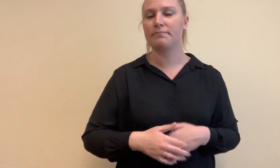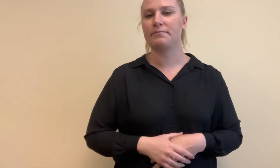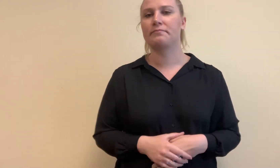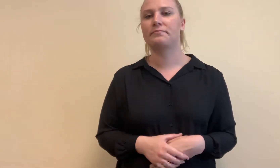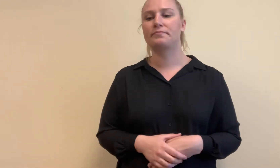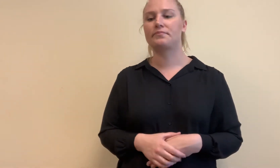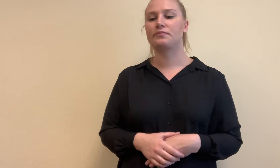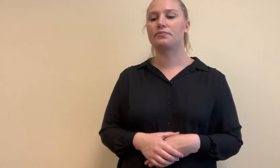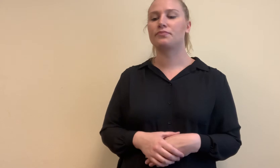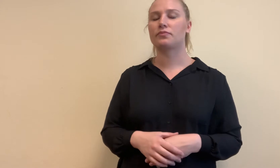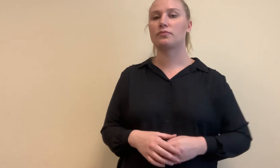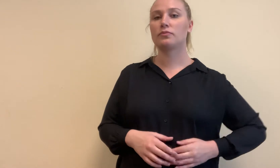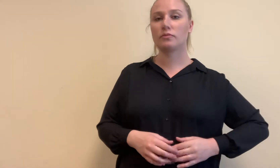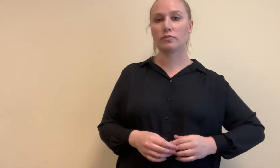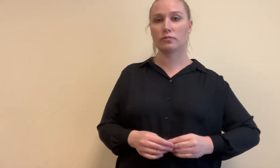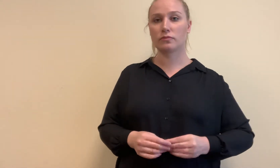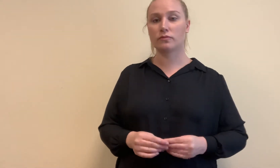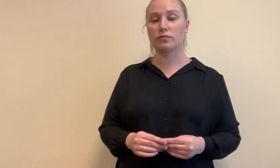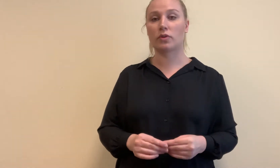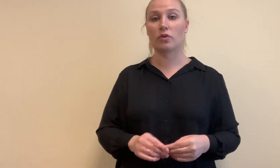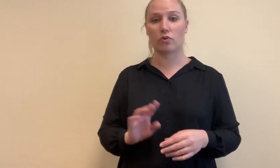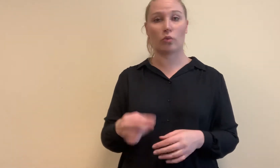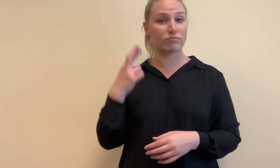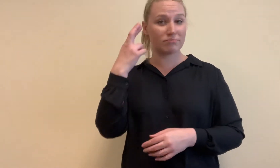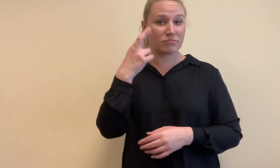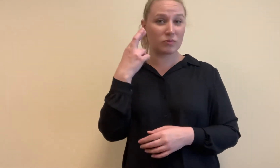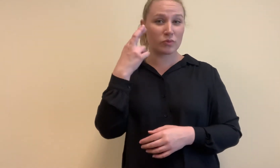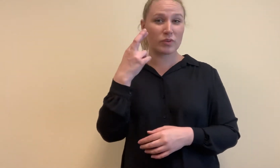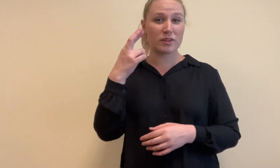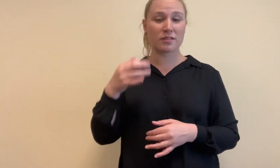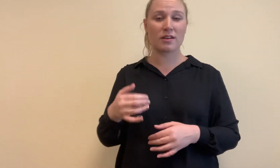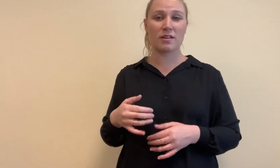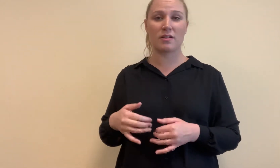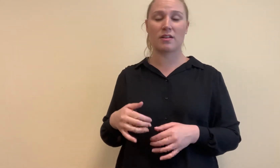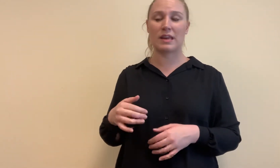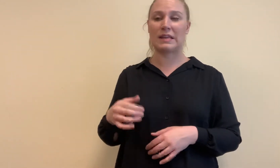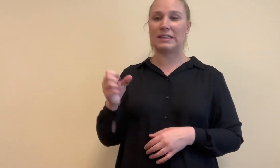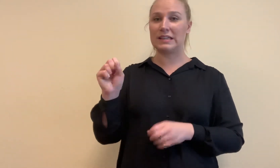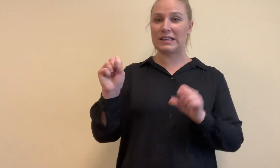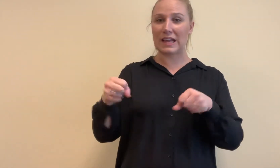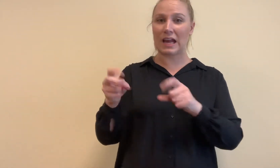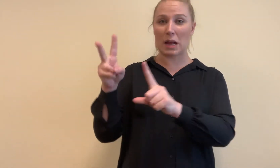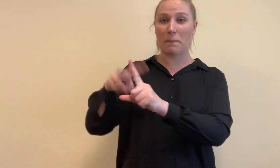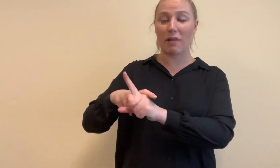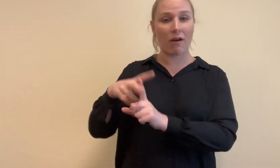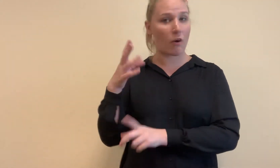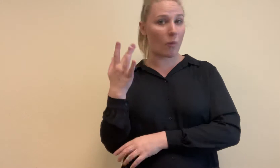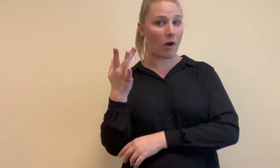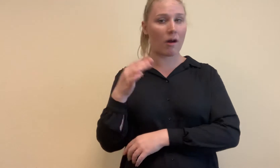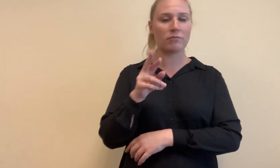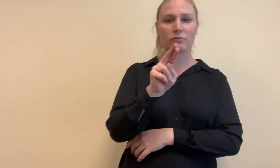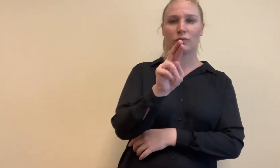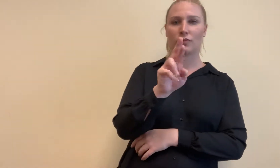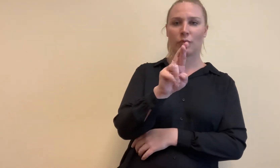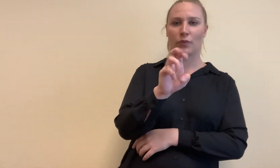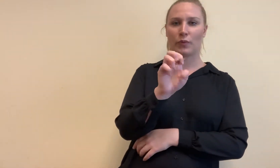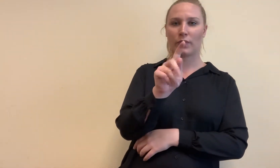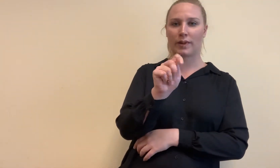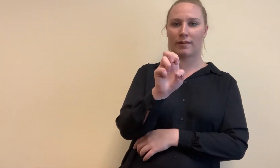And so that's based, the reason that we receive this is because of our work with our retention, with our graduation rate, with the